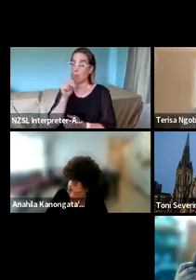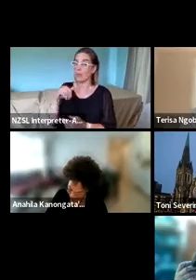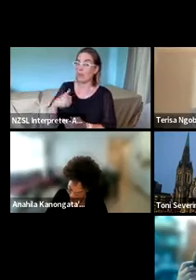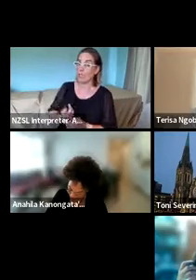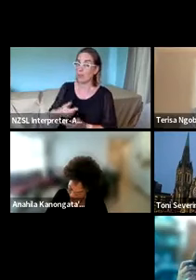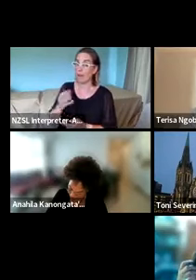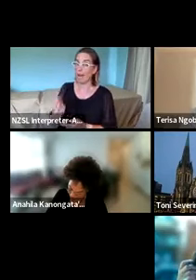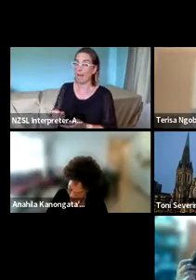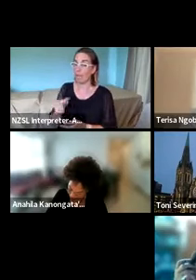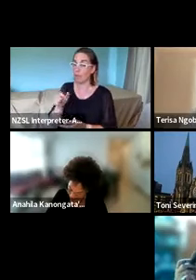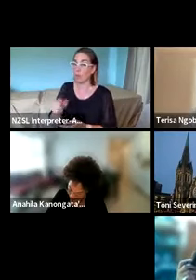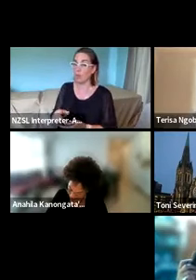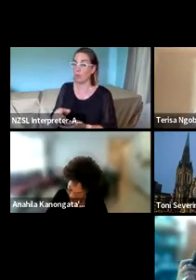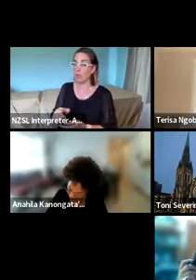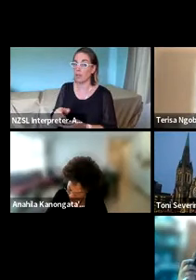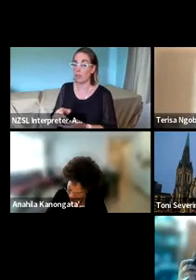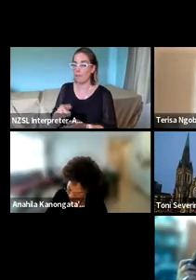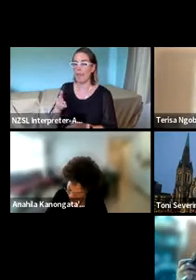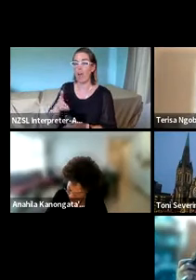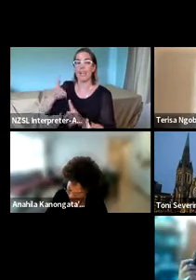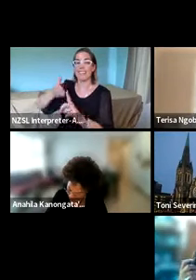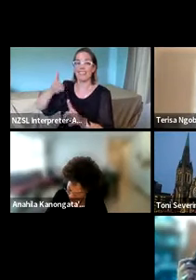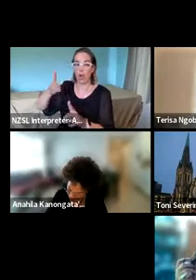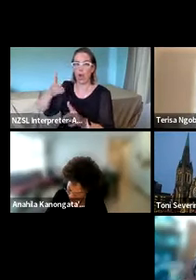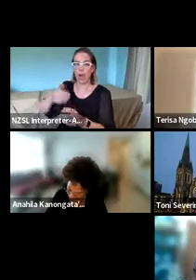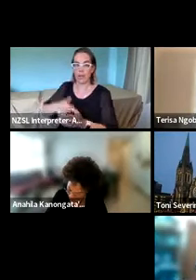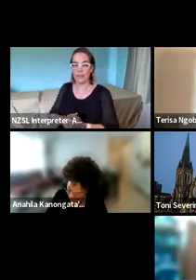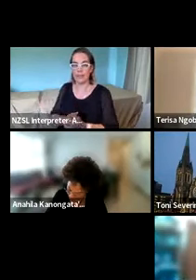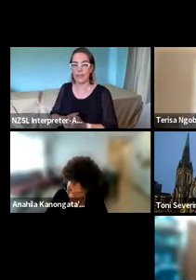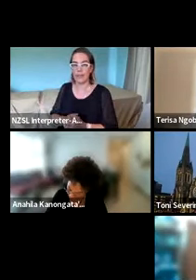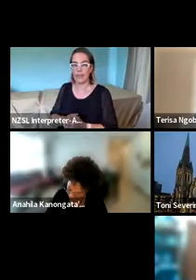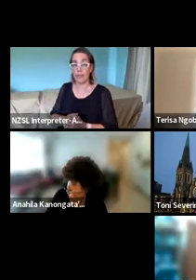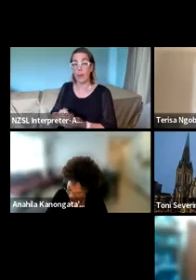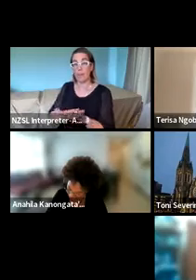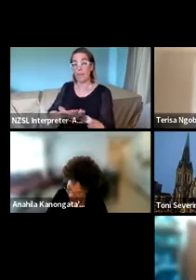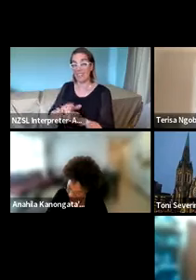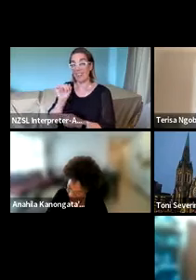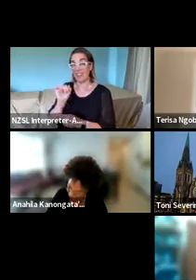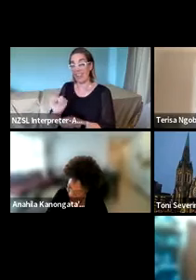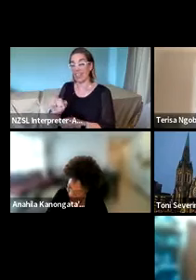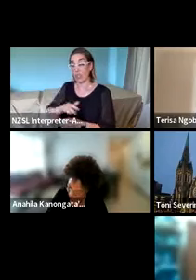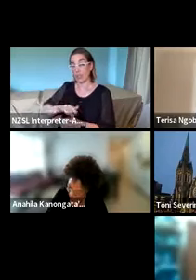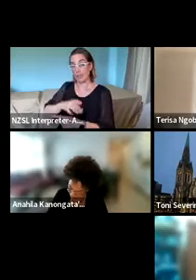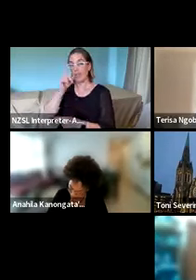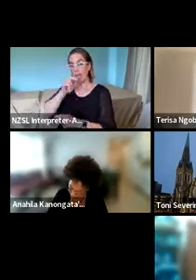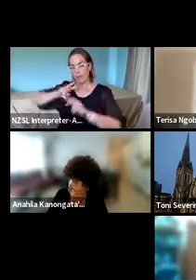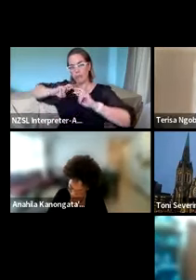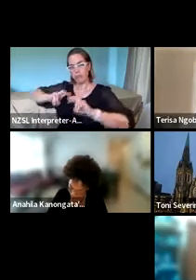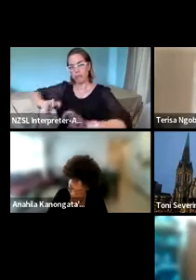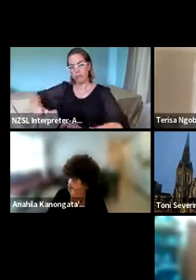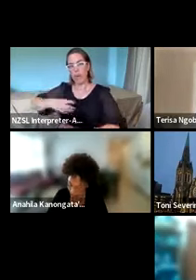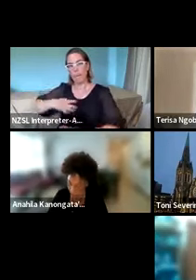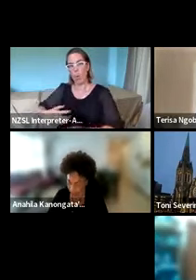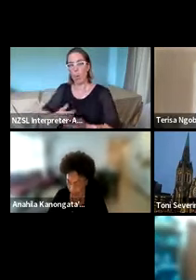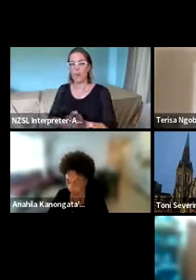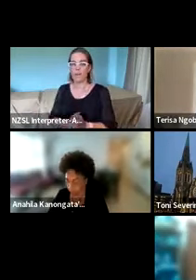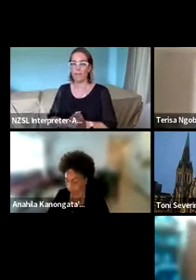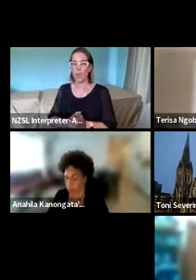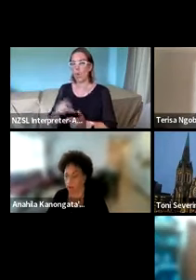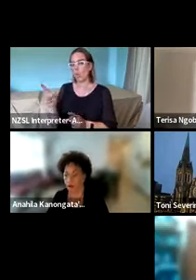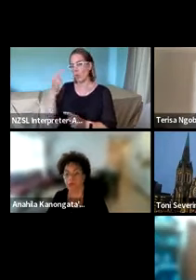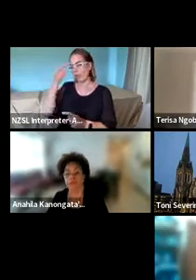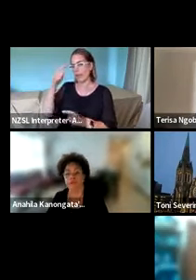there being identifiable so that the individual circumstances could be, explored. What's your thoughts on the merit of having something